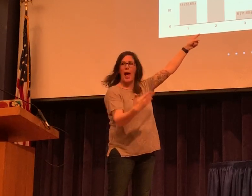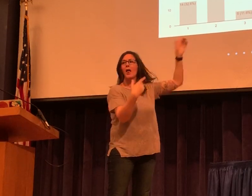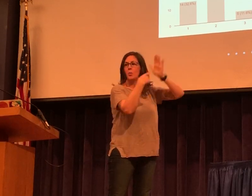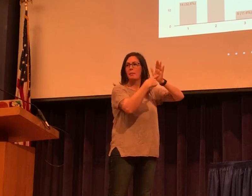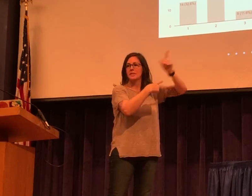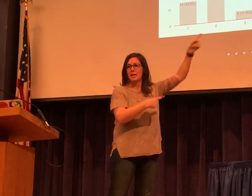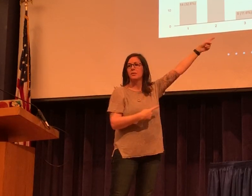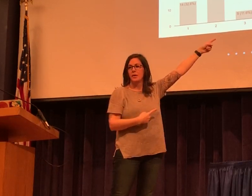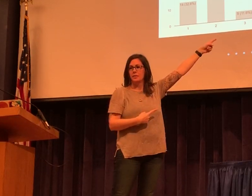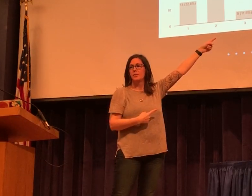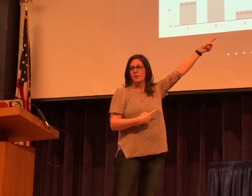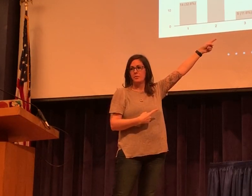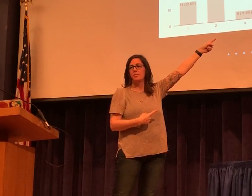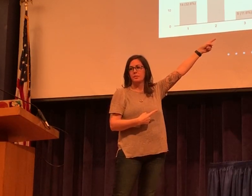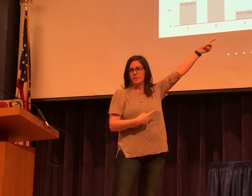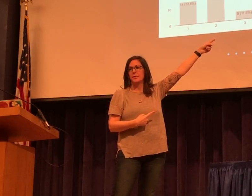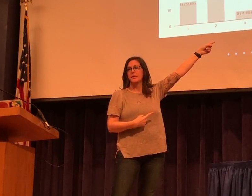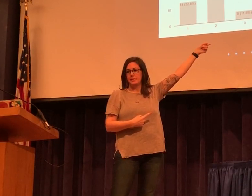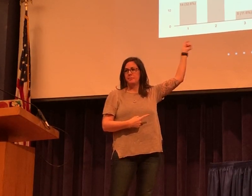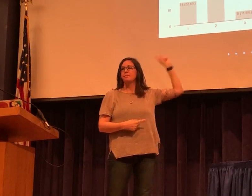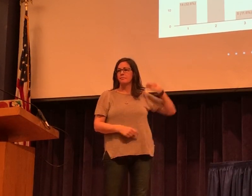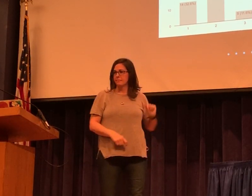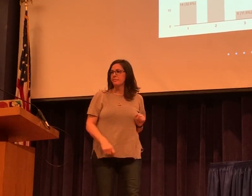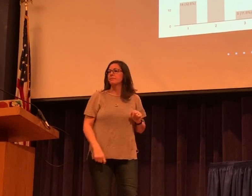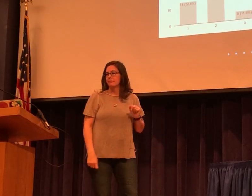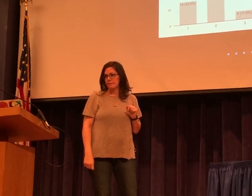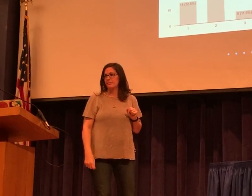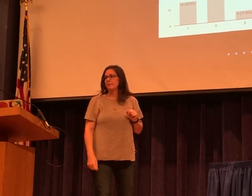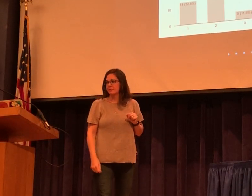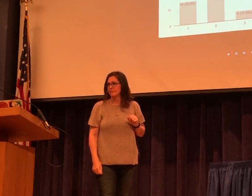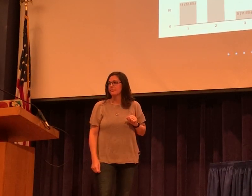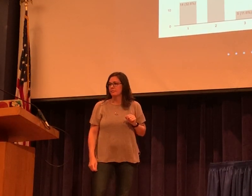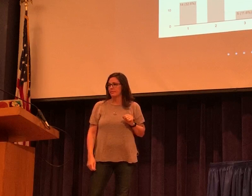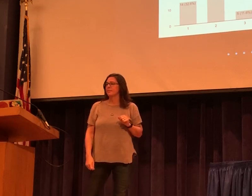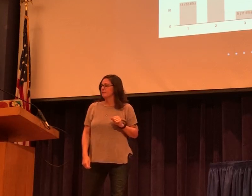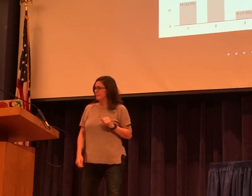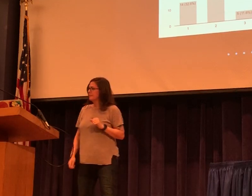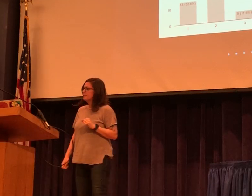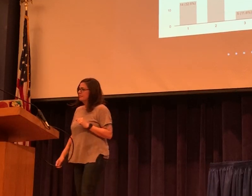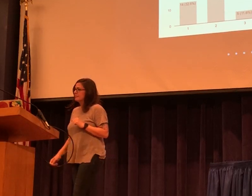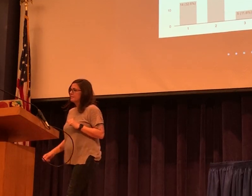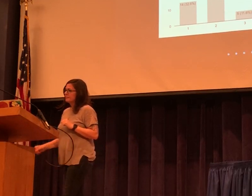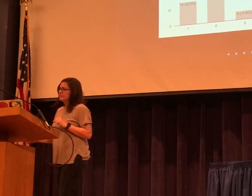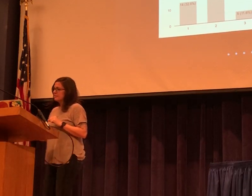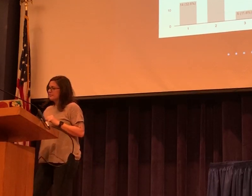means very well representative. 1 means not representative at all.